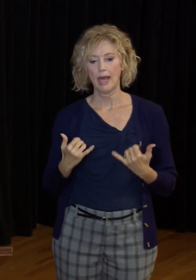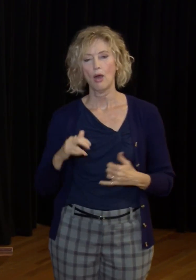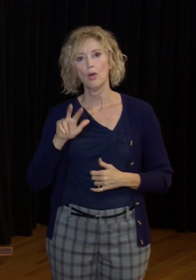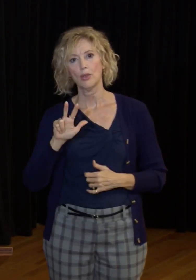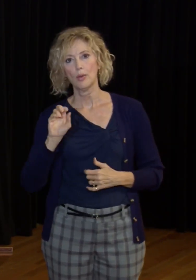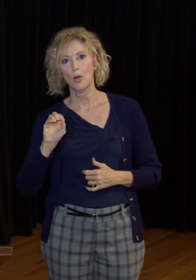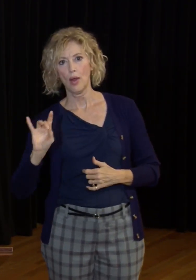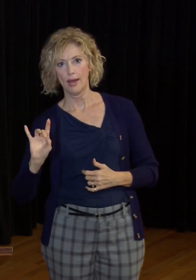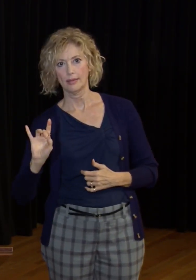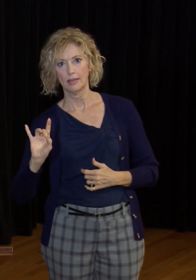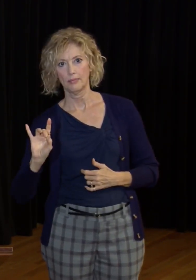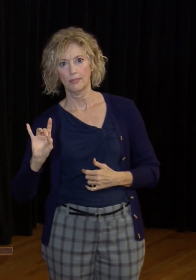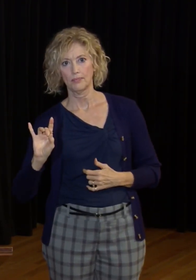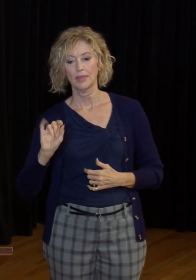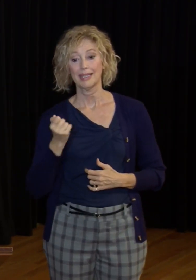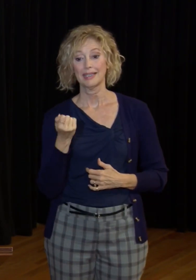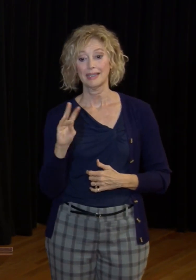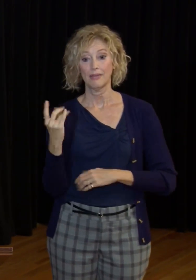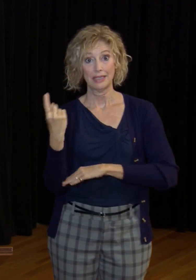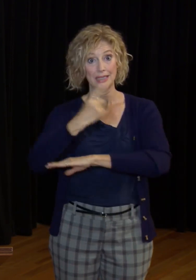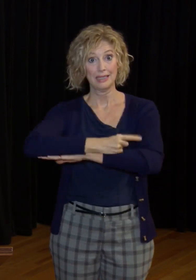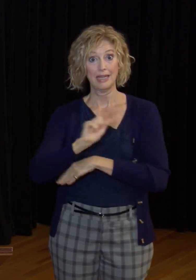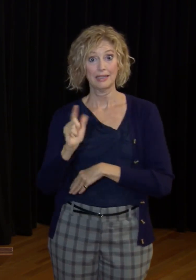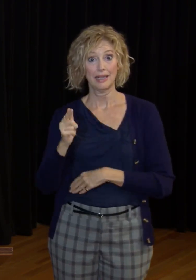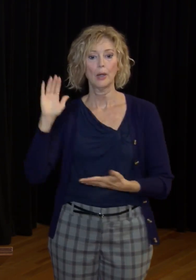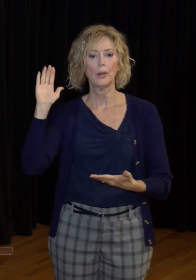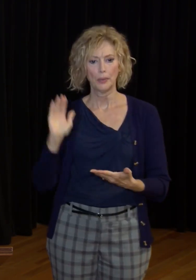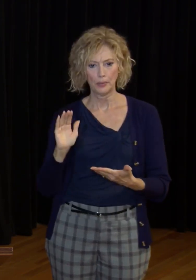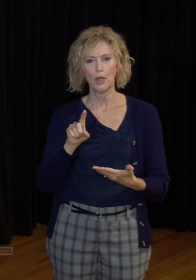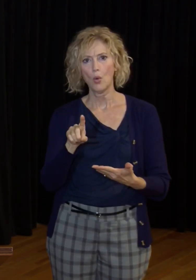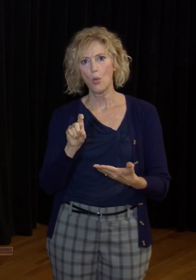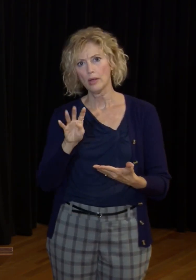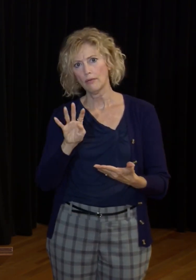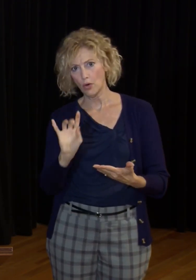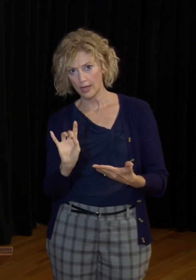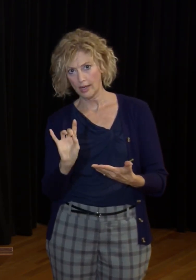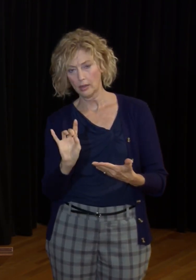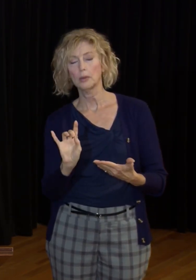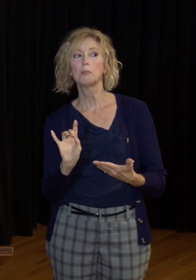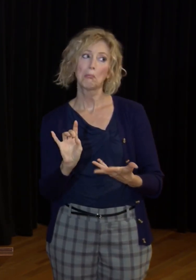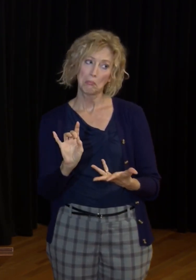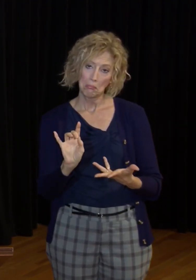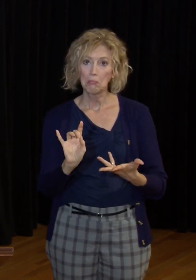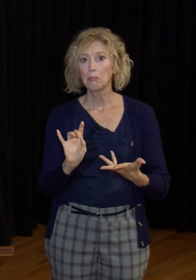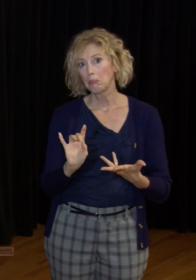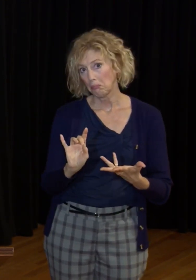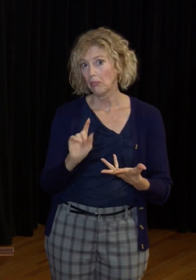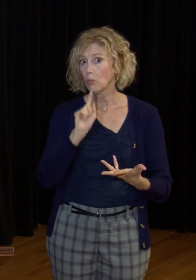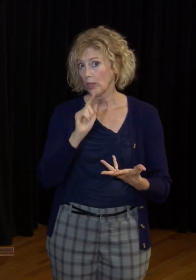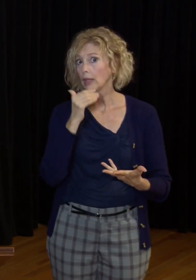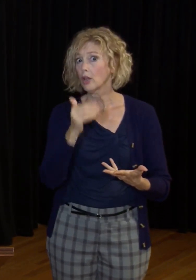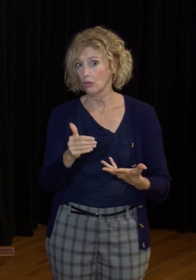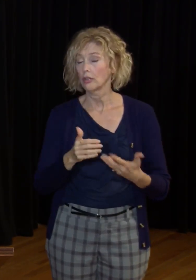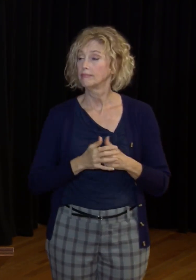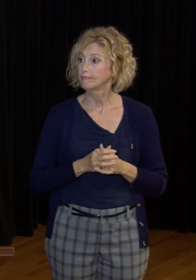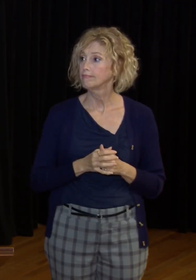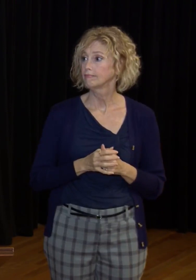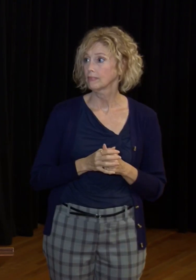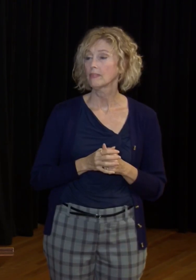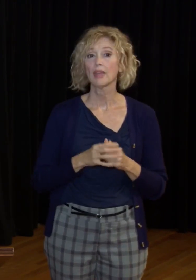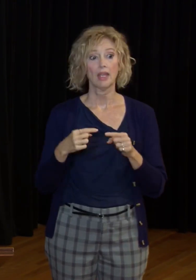308. 17 days later, we're down 148 hospitals. So that is really good. And it's